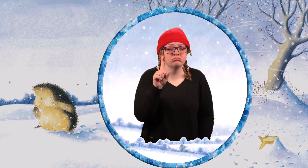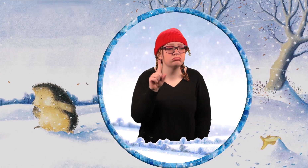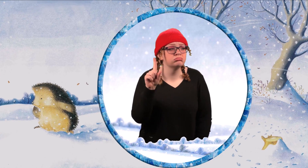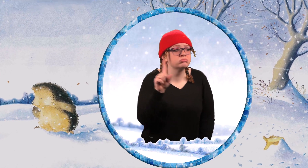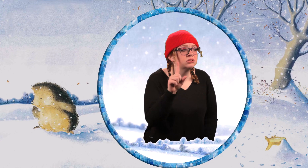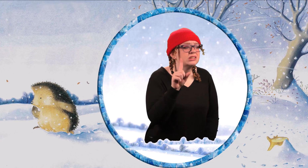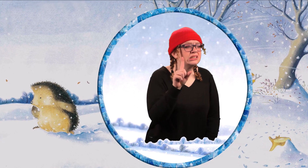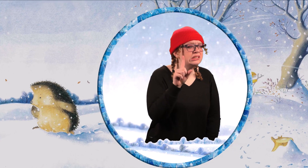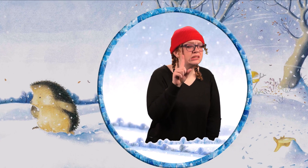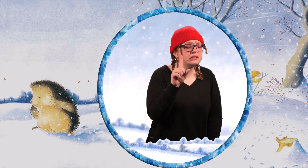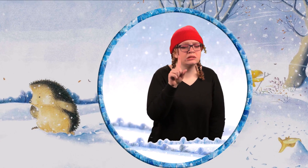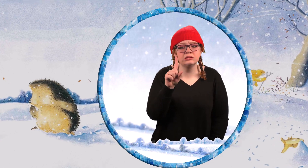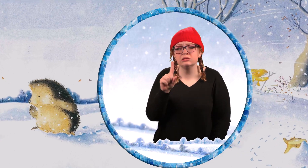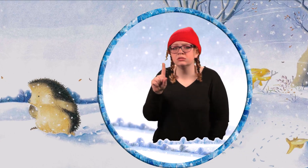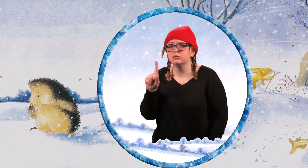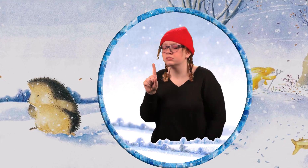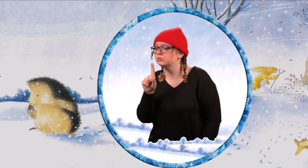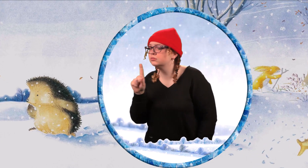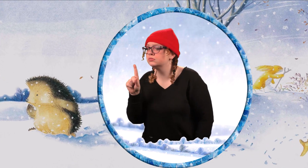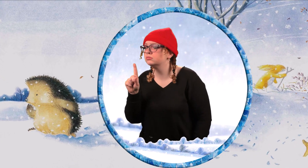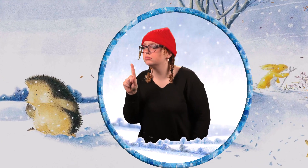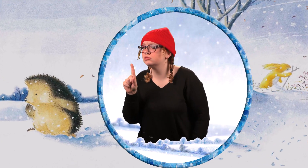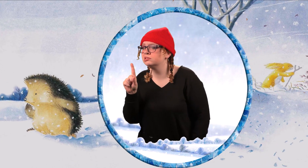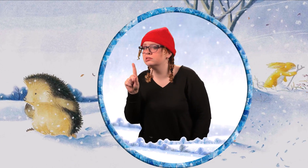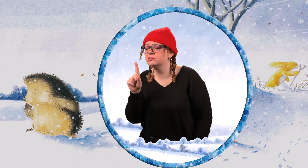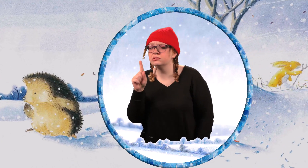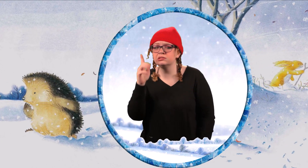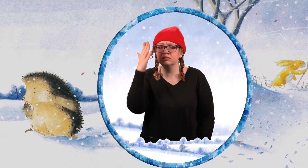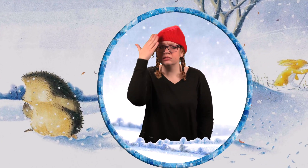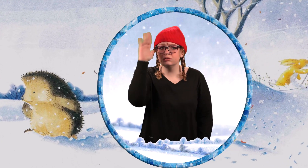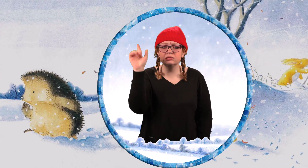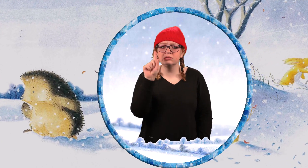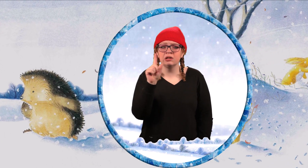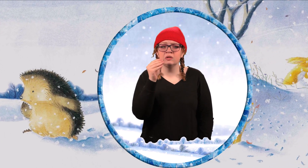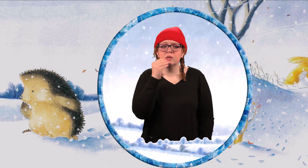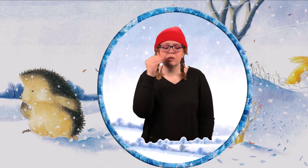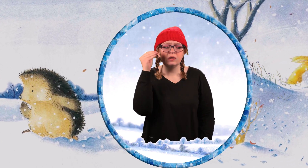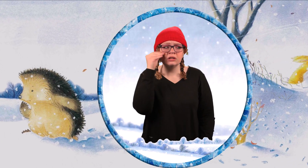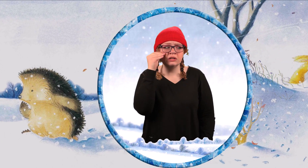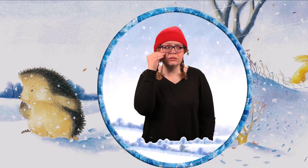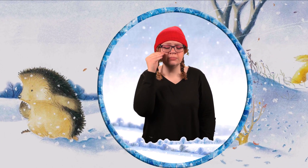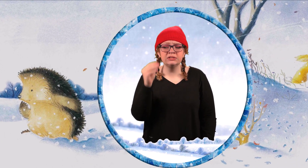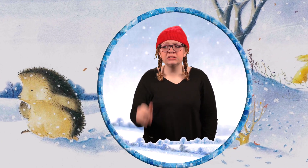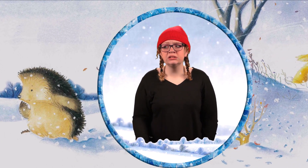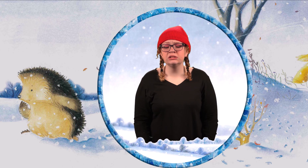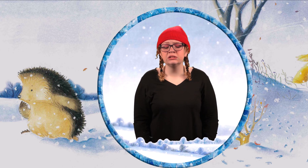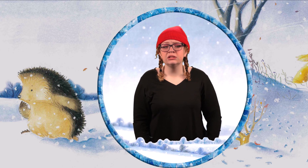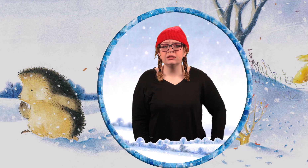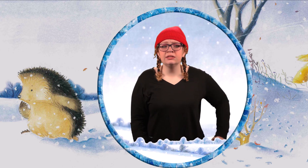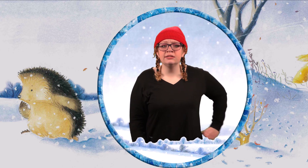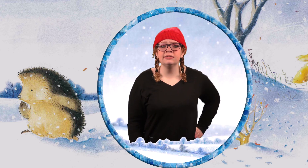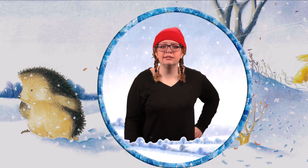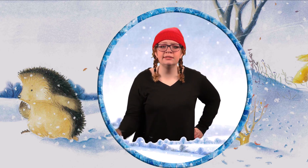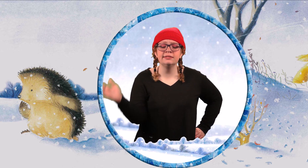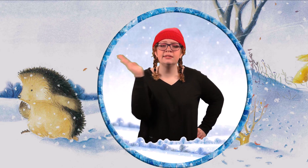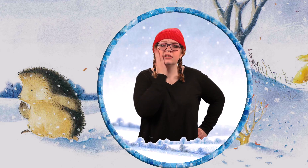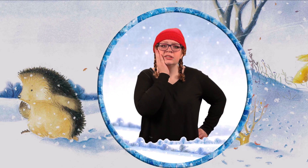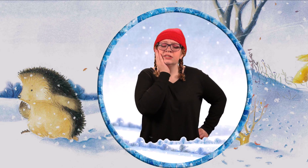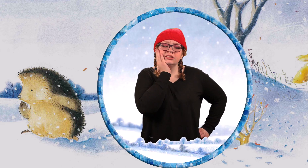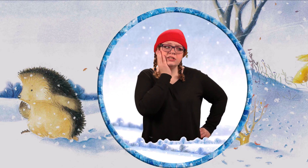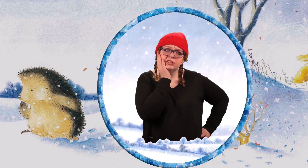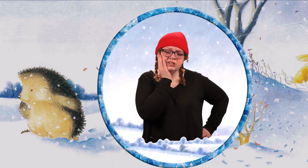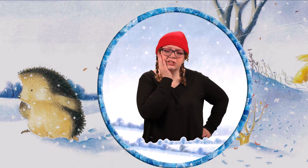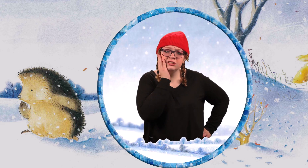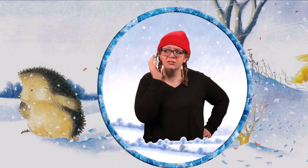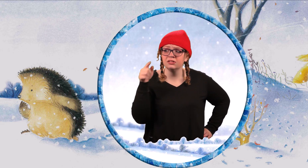flew all around and he wasn't sure which way to go. Oh dear, he said